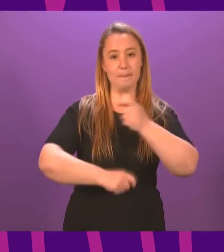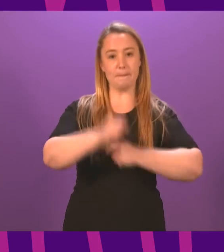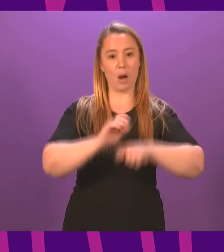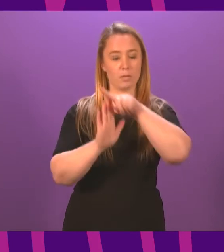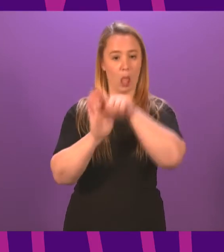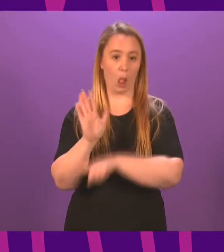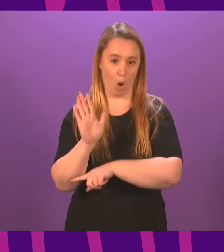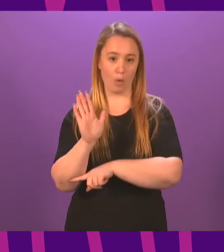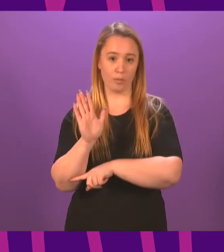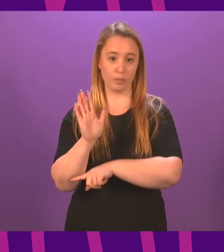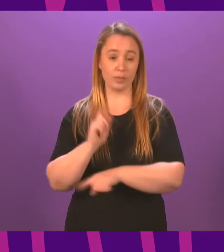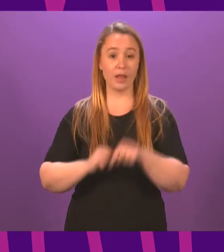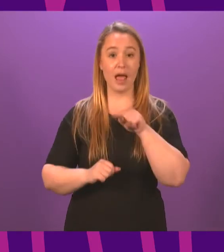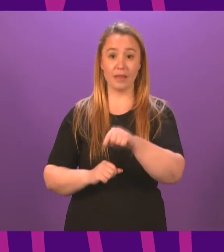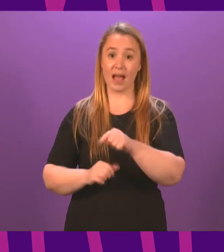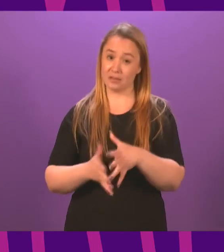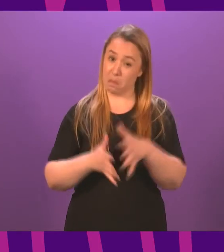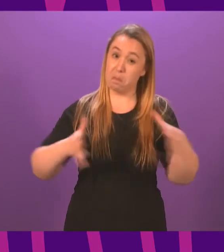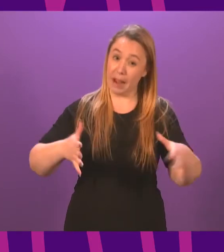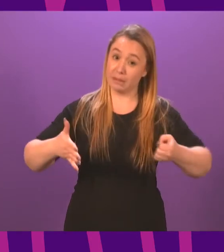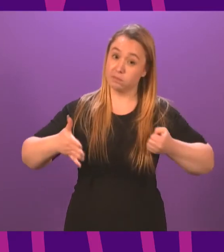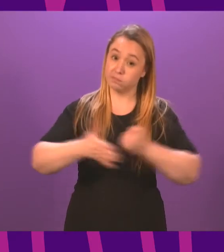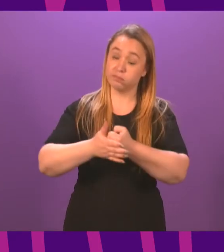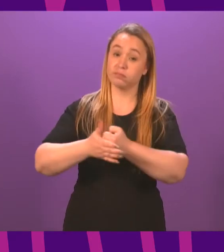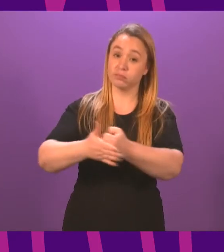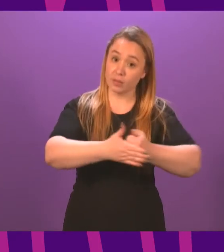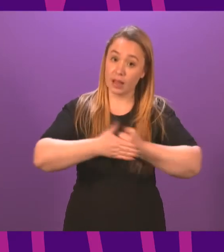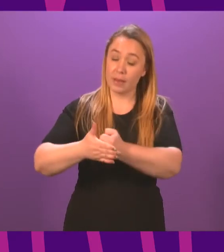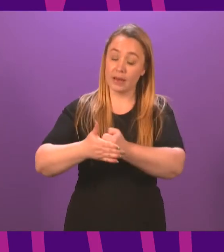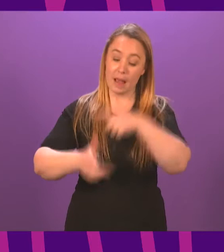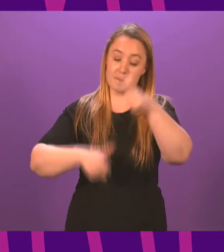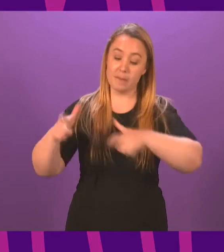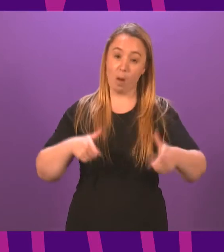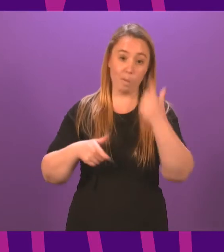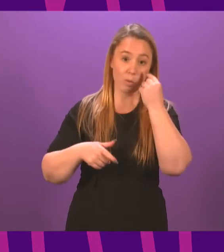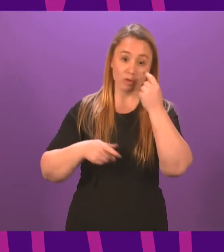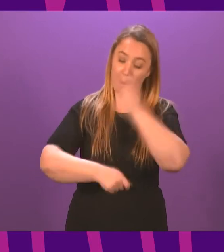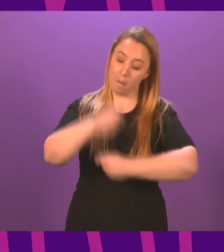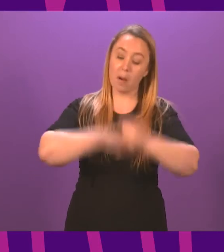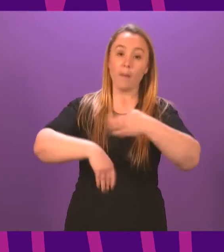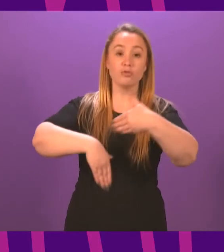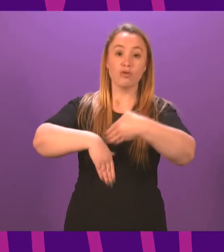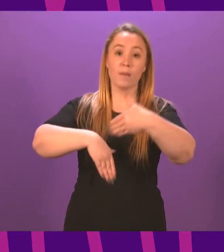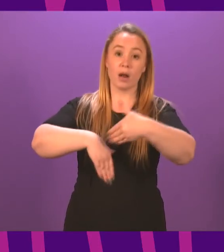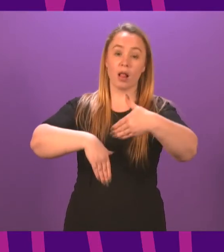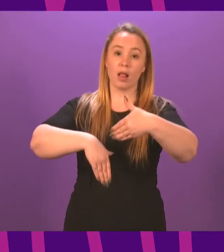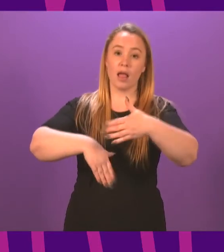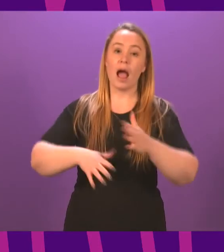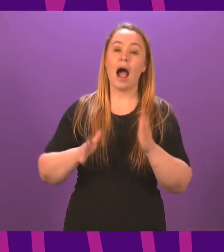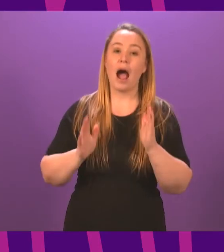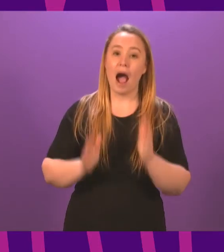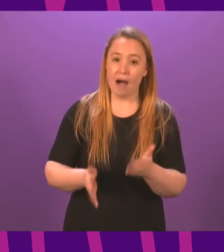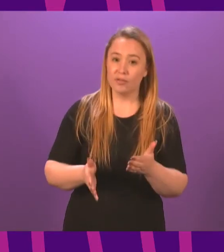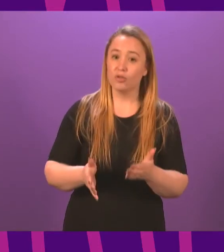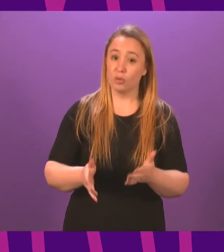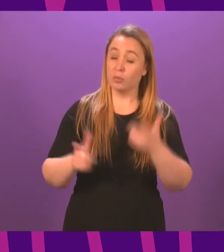that imposes such extraordinary restrictions and potentially criminalises the people of Scotland. It must not be done without